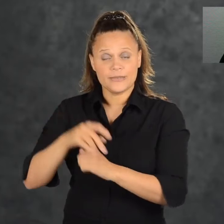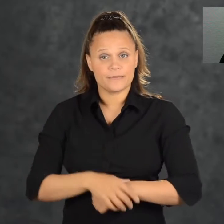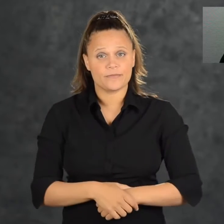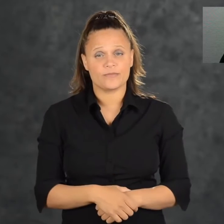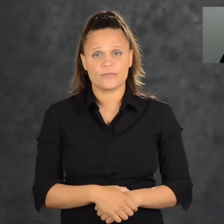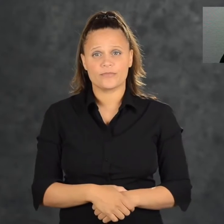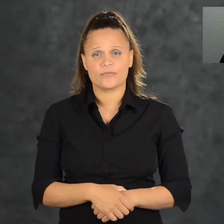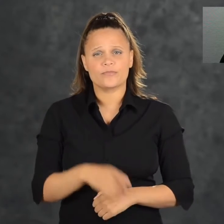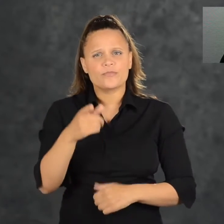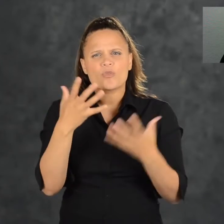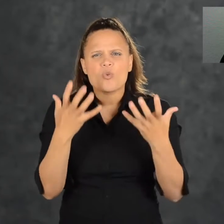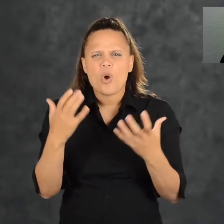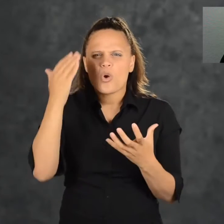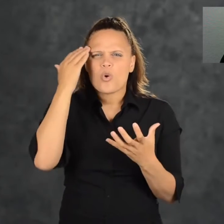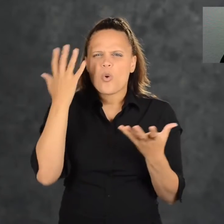developmental and transition plans for the IEP.